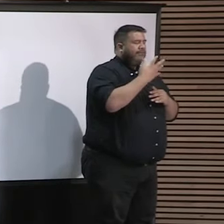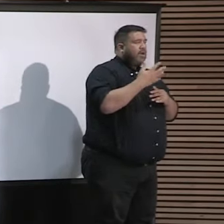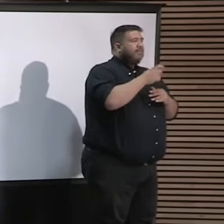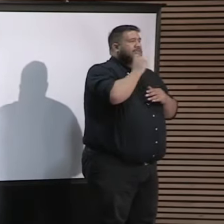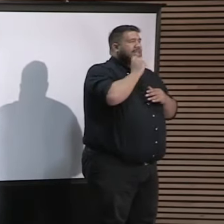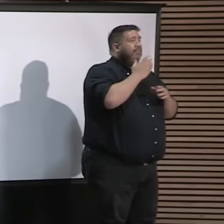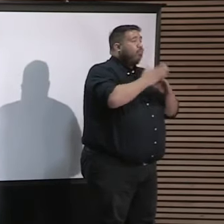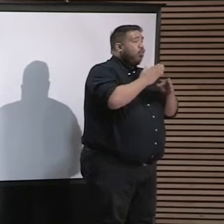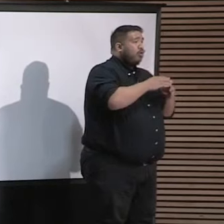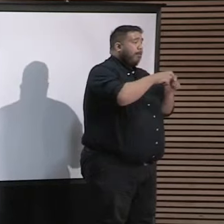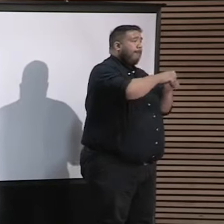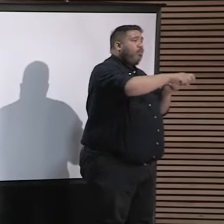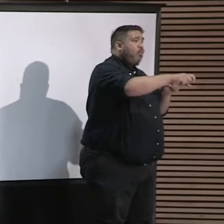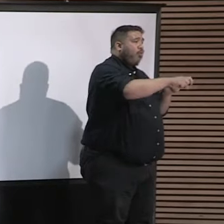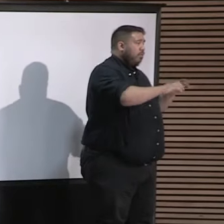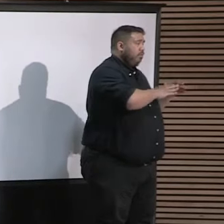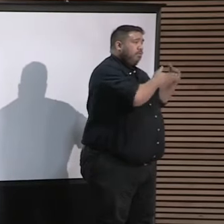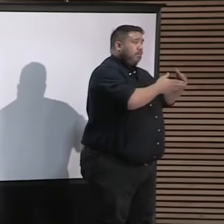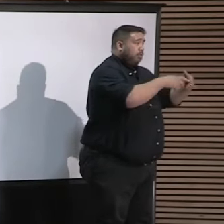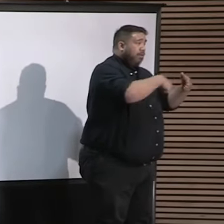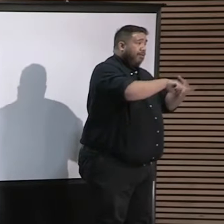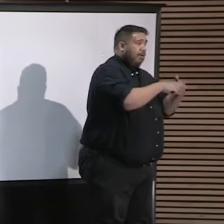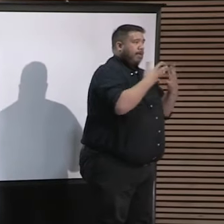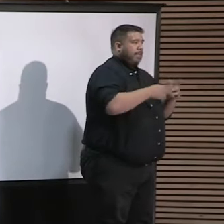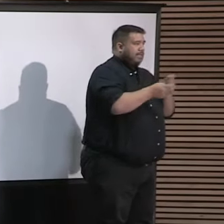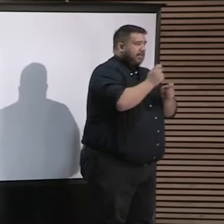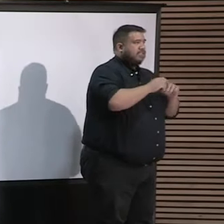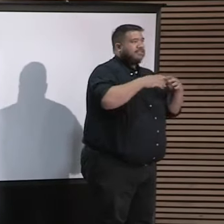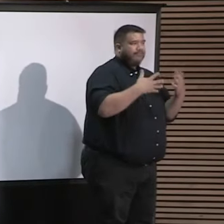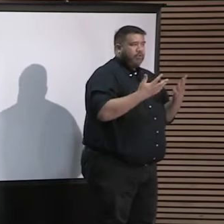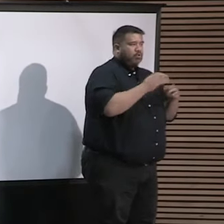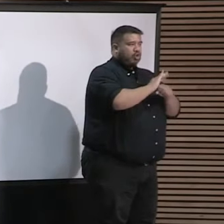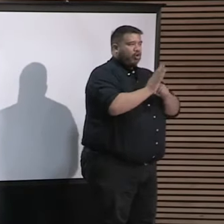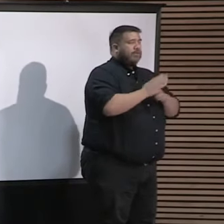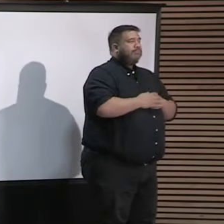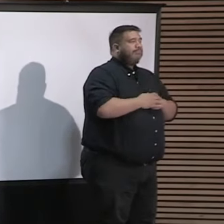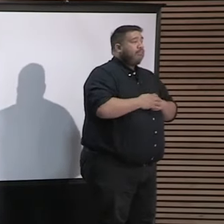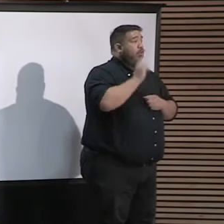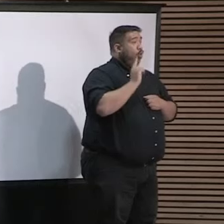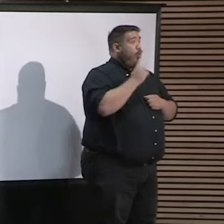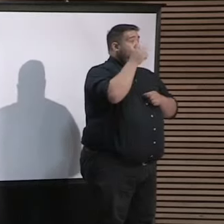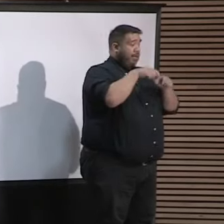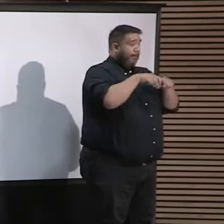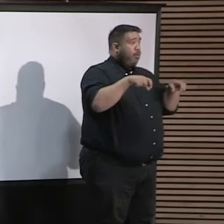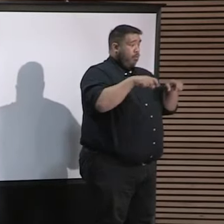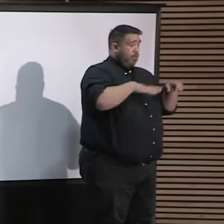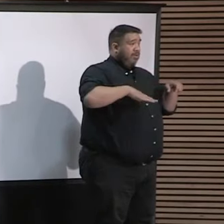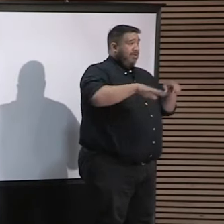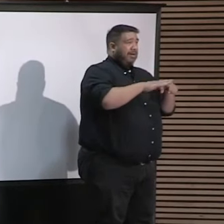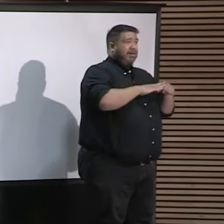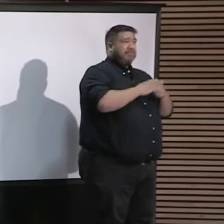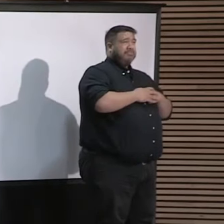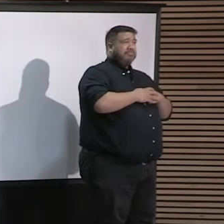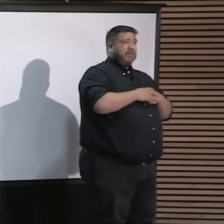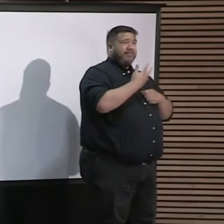around New Zealand have been tested for COVID-19. At the Port of Auckland, more than 5,000 staff working from around